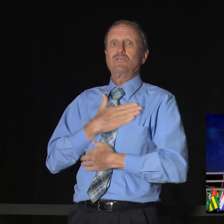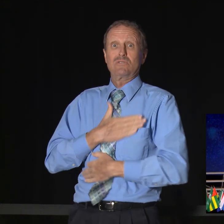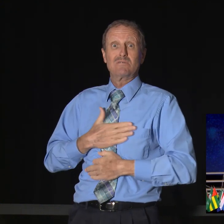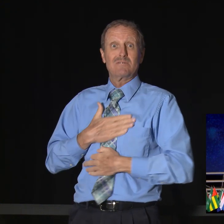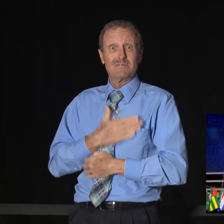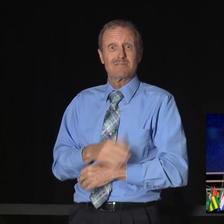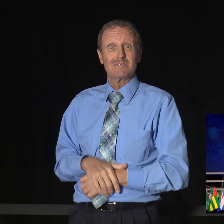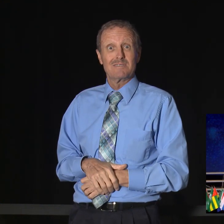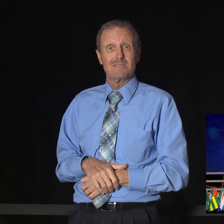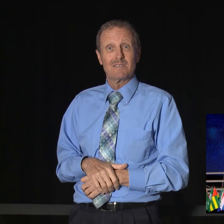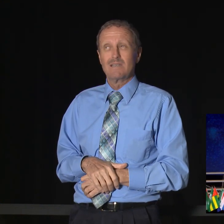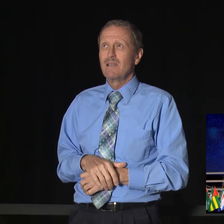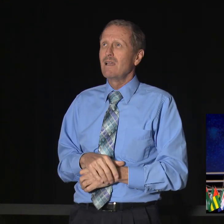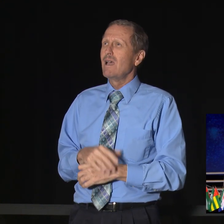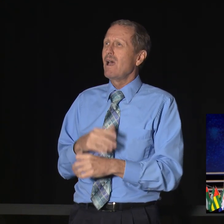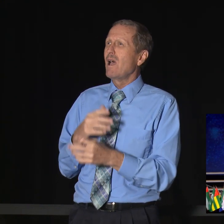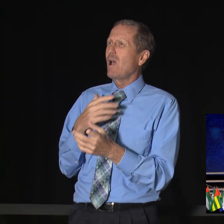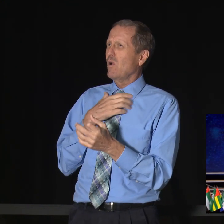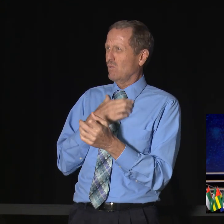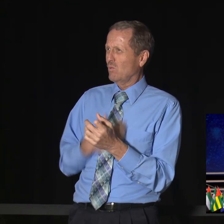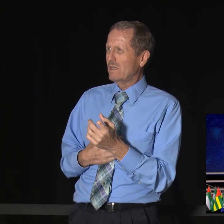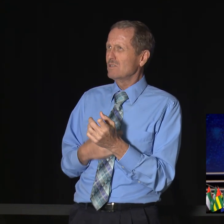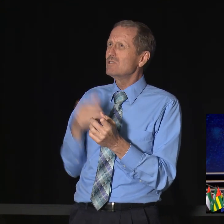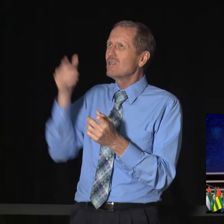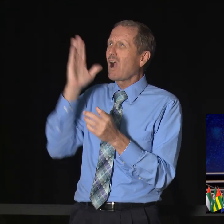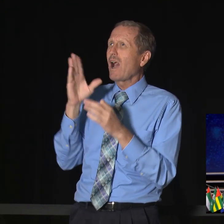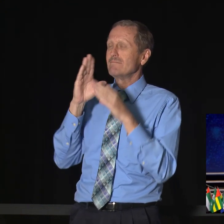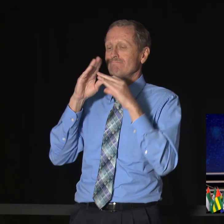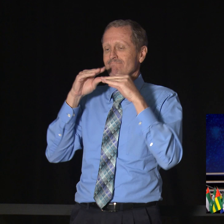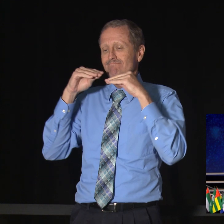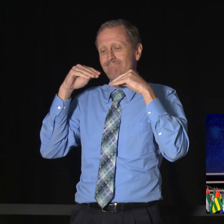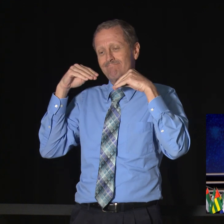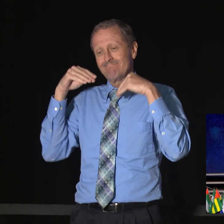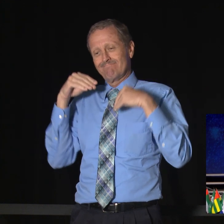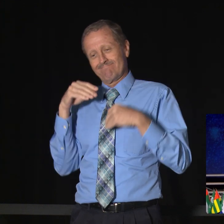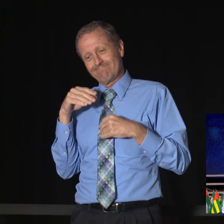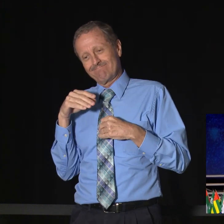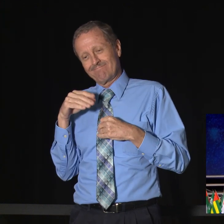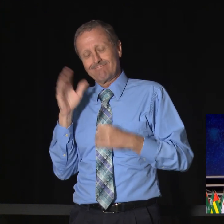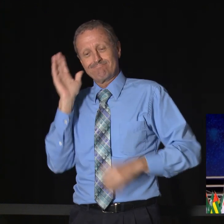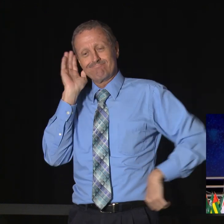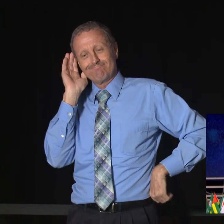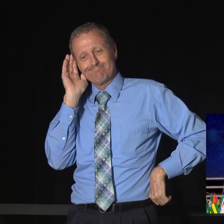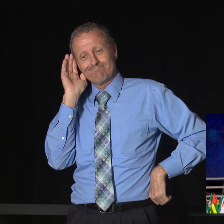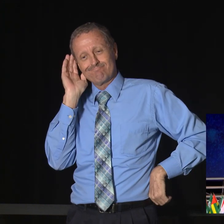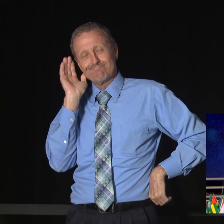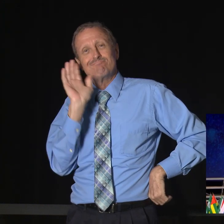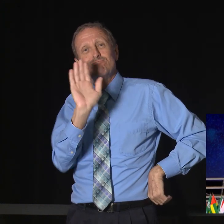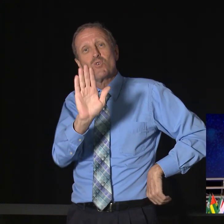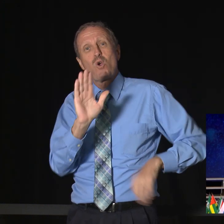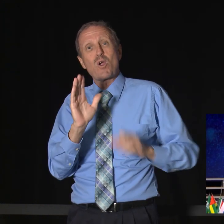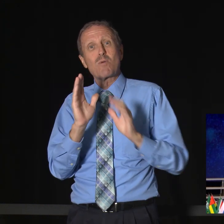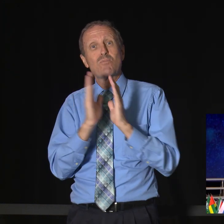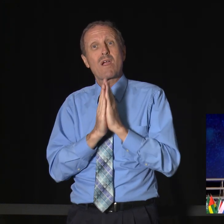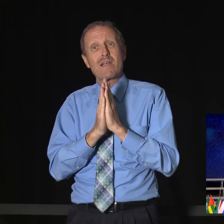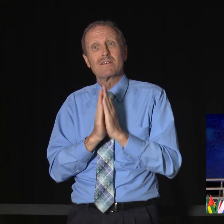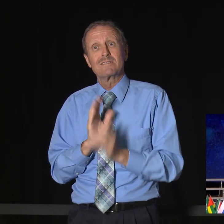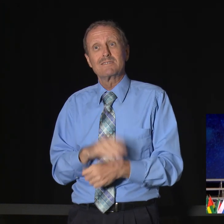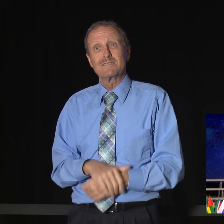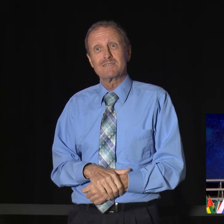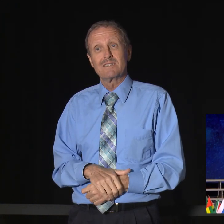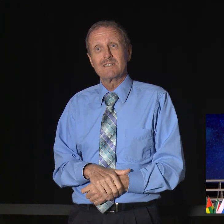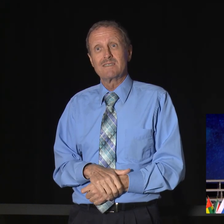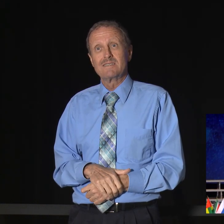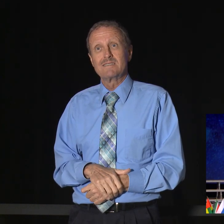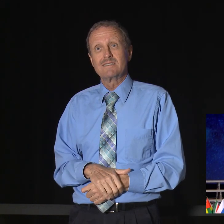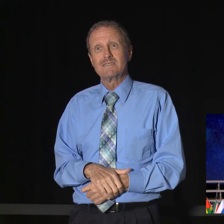Would that God would have a smile on his face when he listens to our prayers.